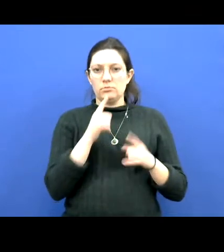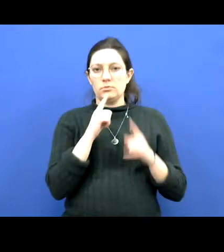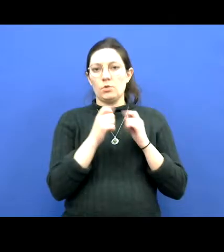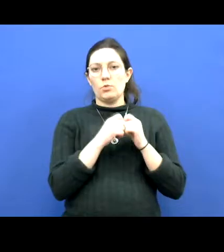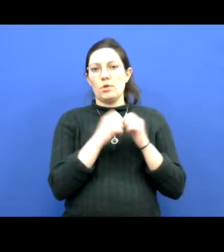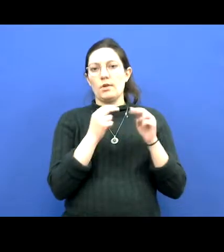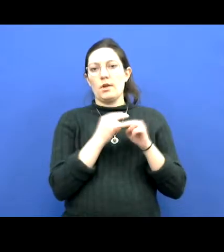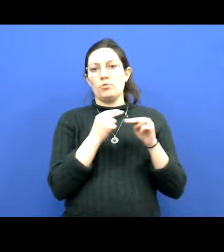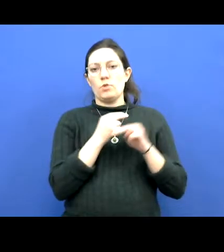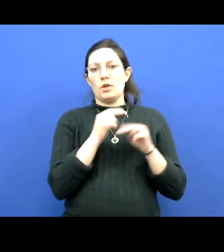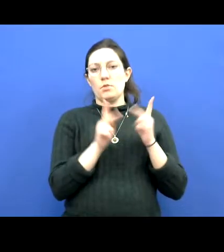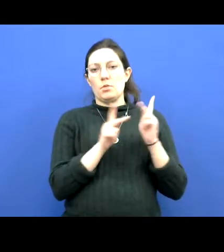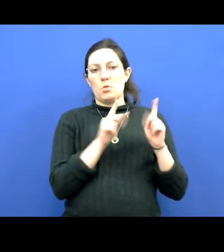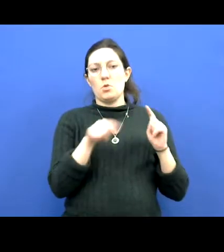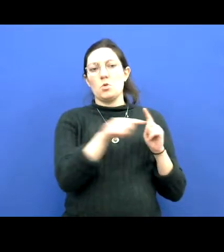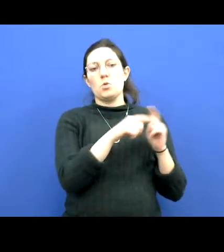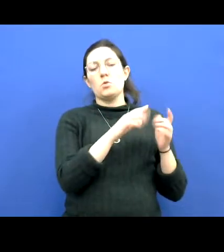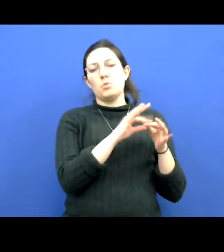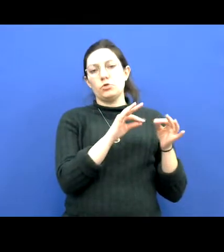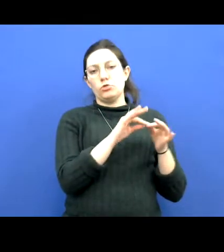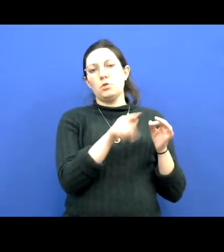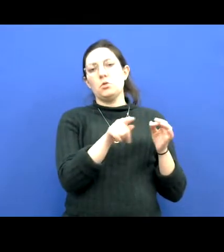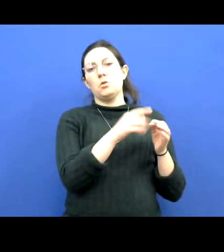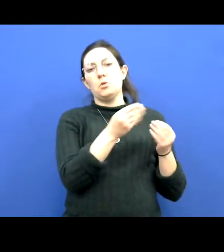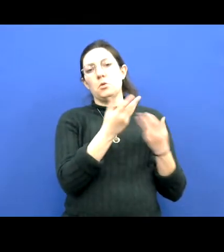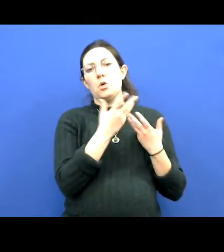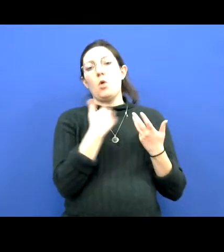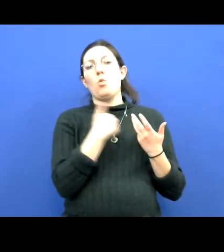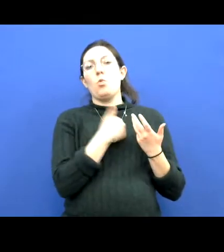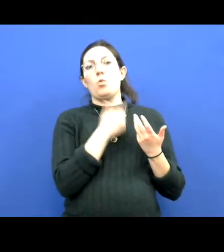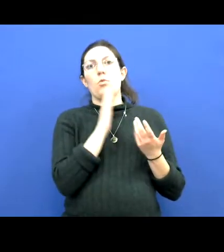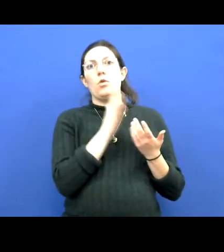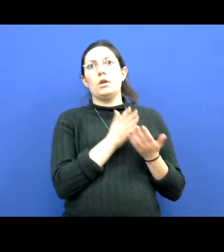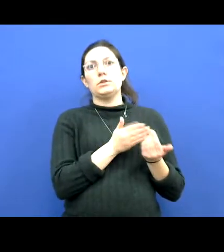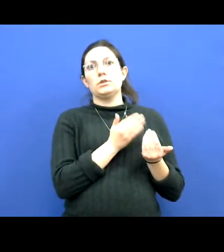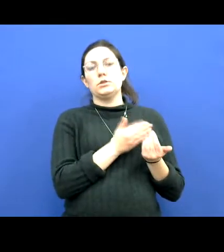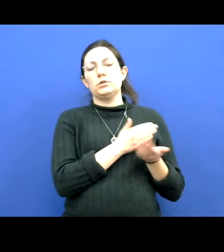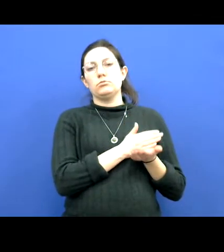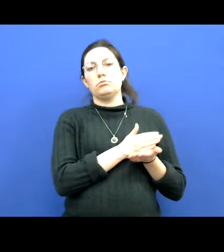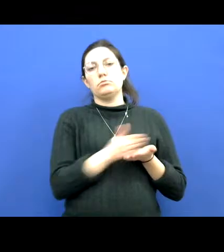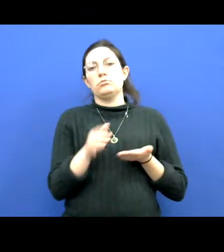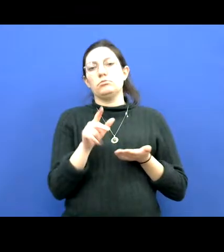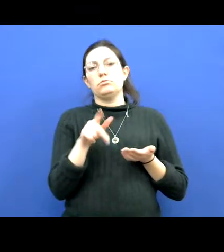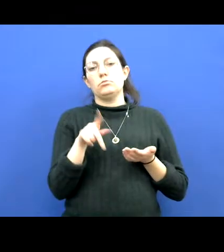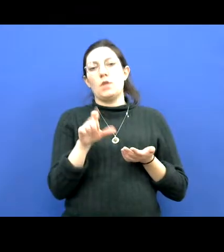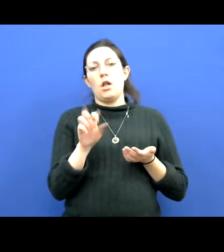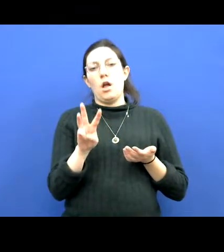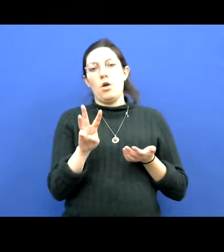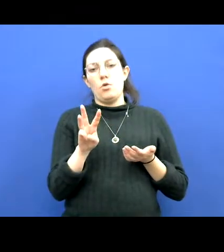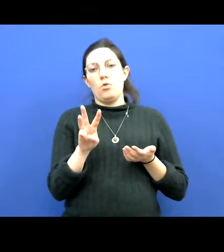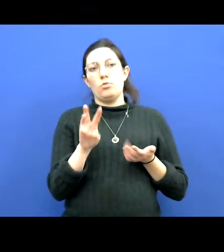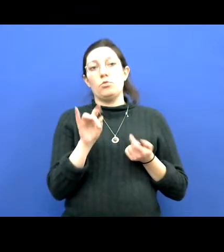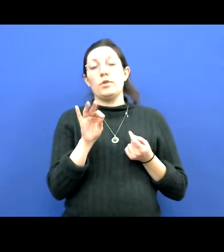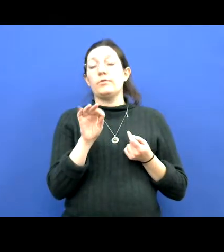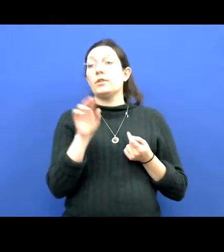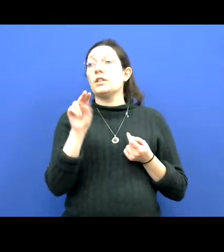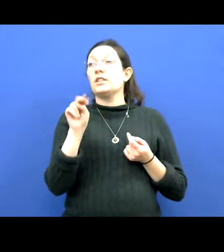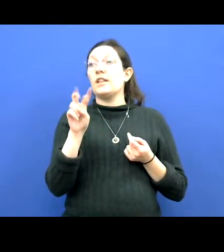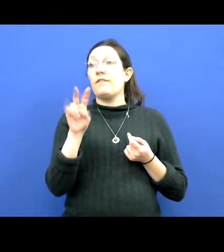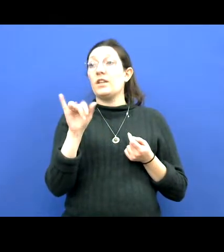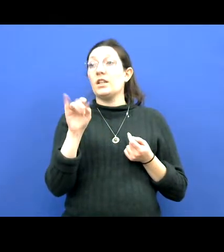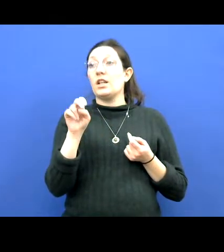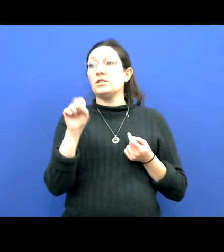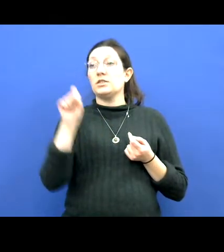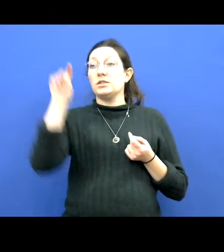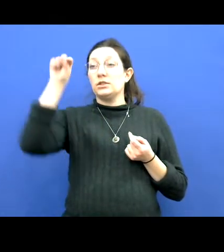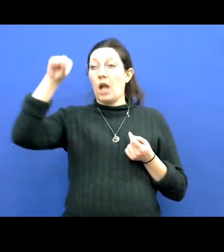much easier for us to plow by going up, let's say going south on Nevins, around the